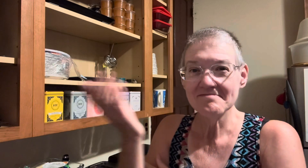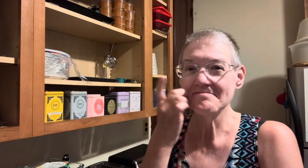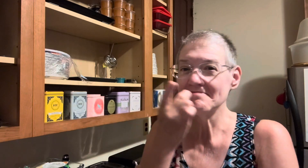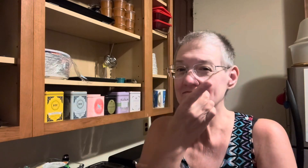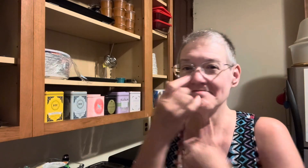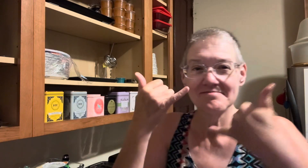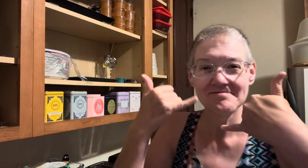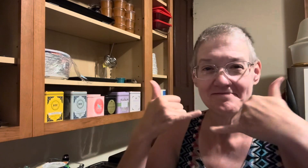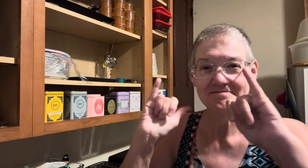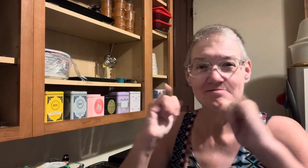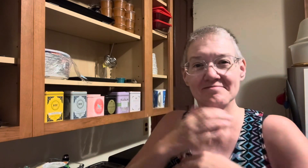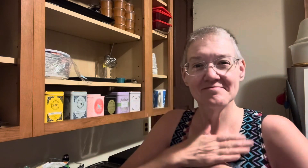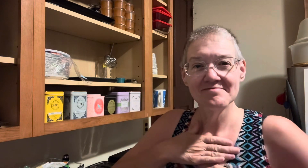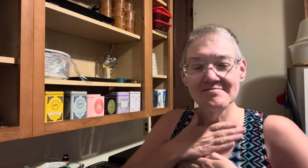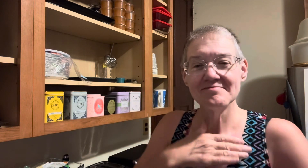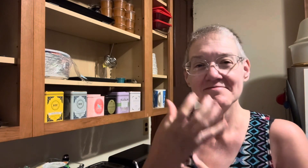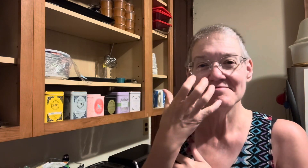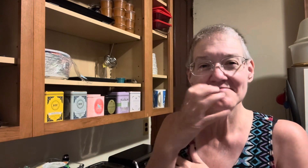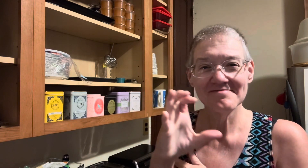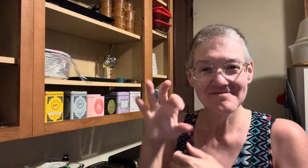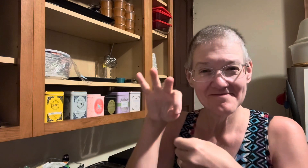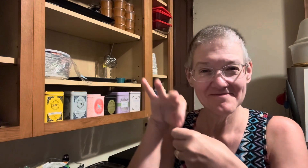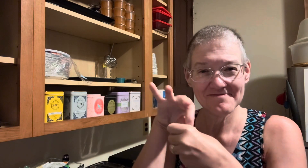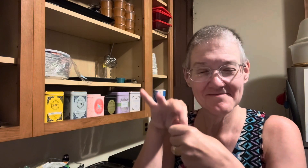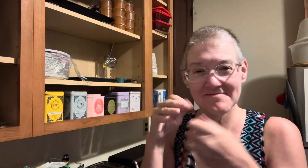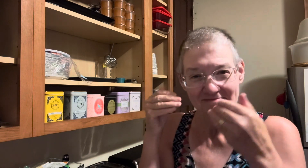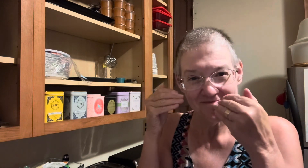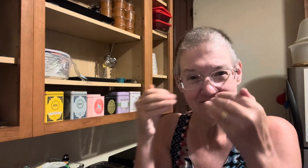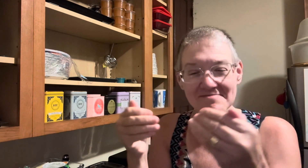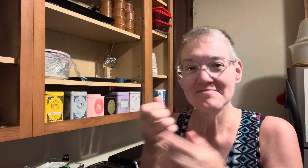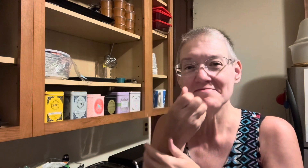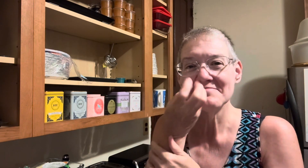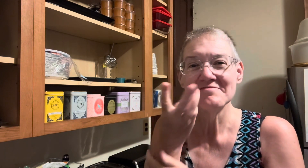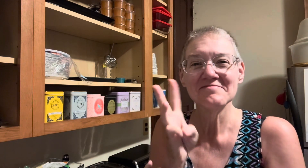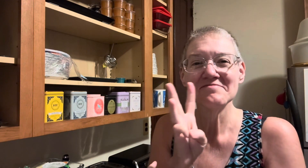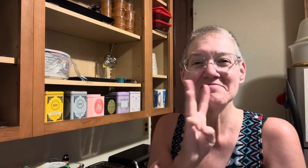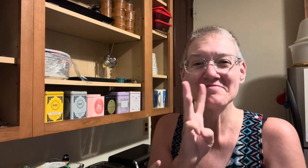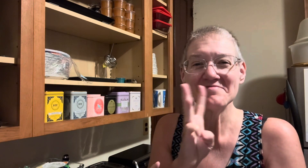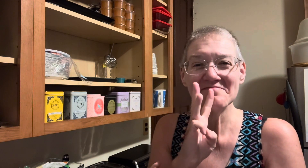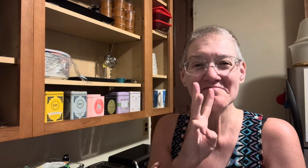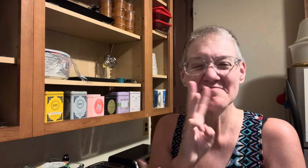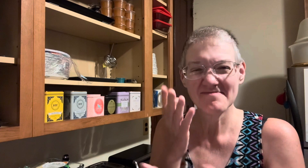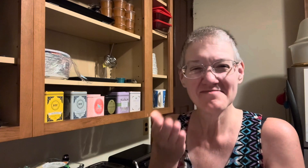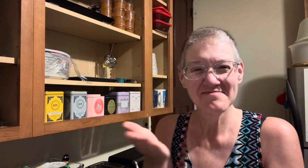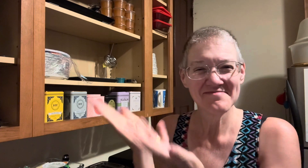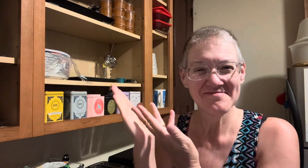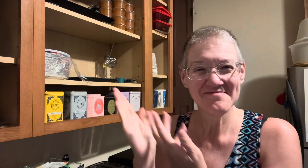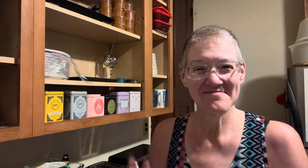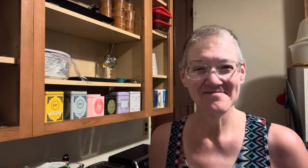Every morning, Dale's still enjoying his hot tea. So let's go ahead and get the water warmed up.